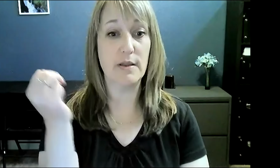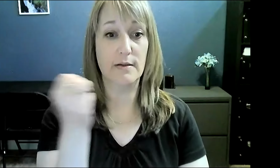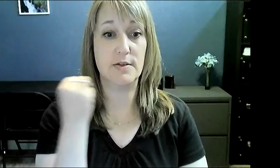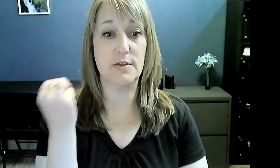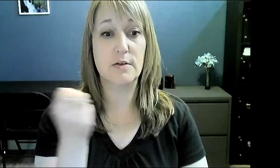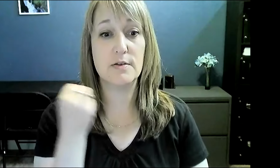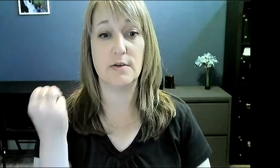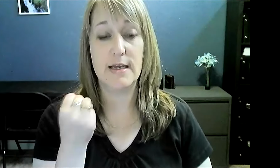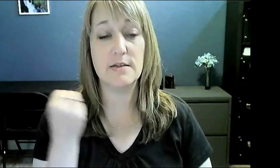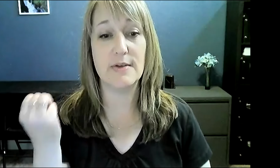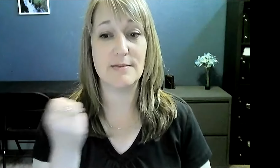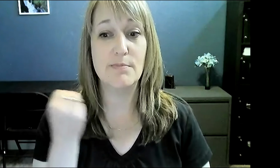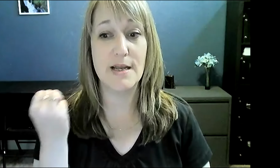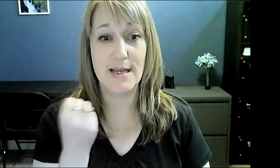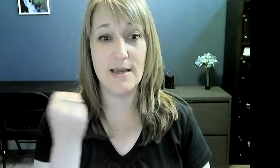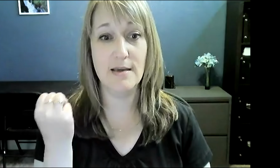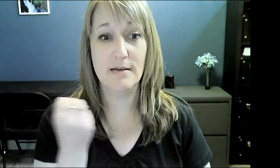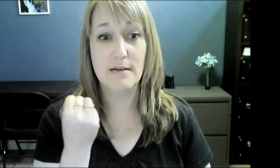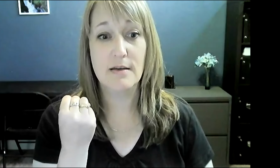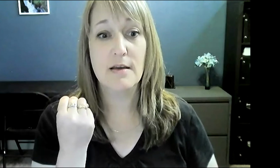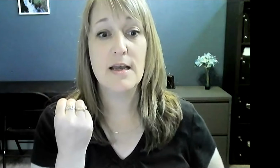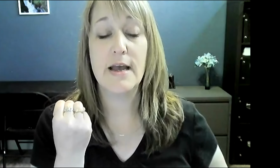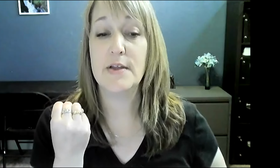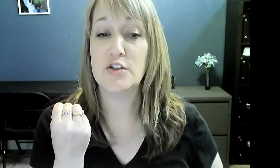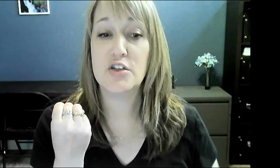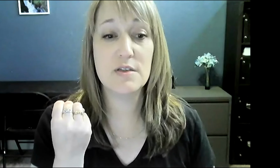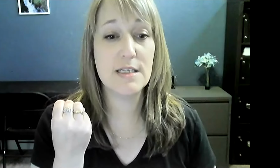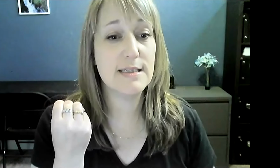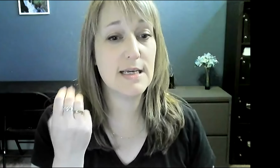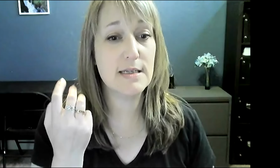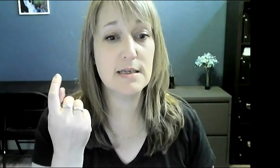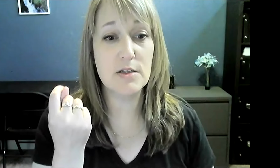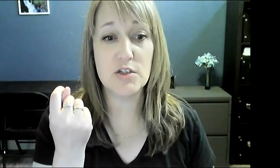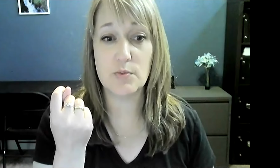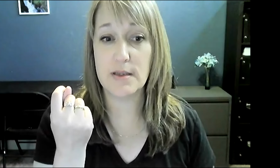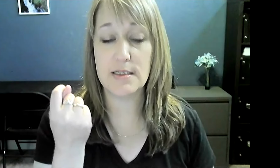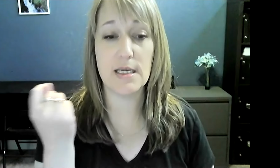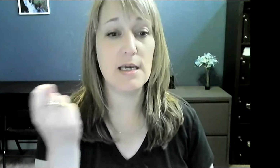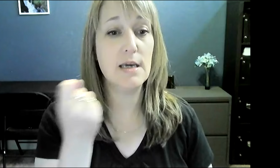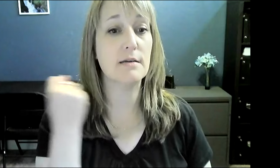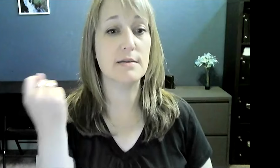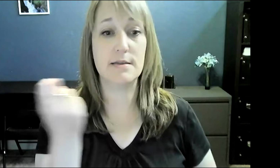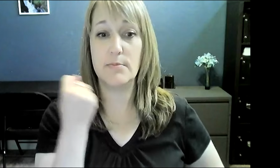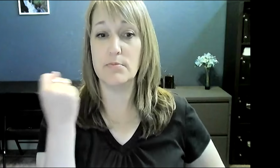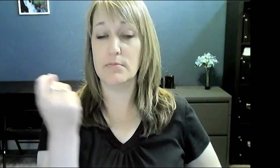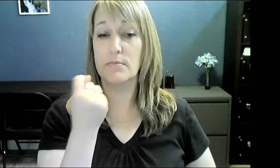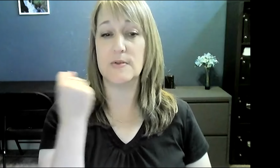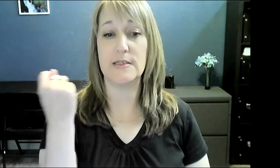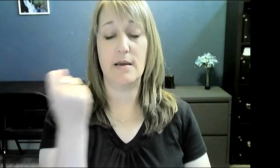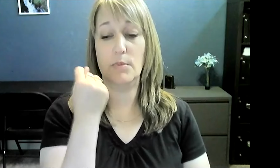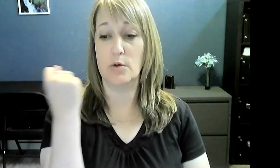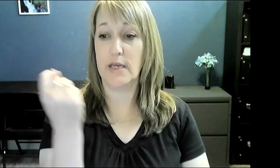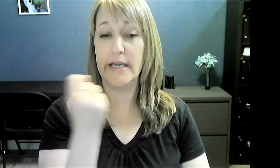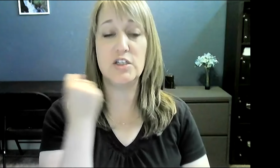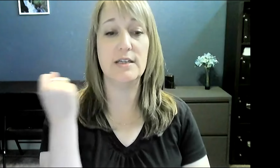little circles. Okay. So that's Monday. And then Tuesday is easy, just with the T, same location,